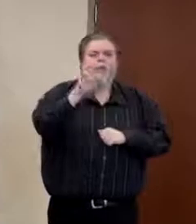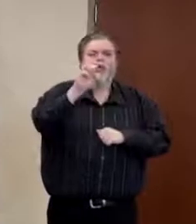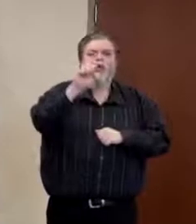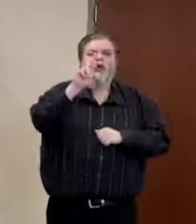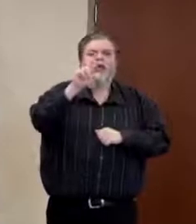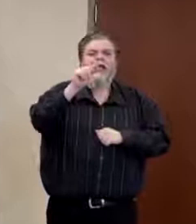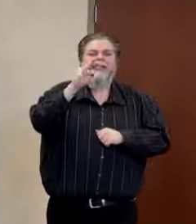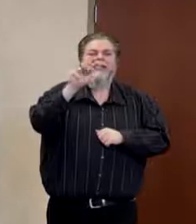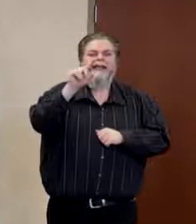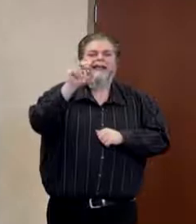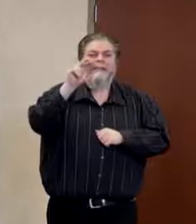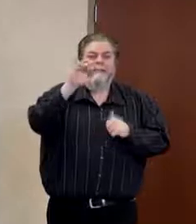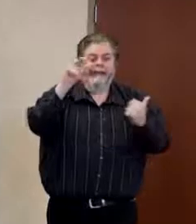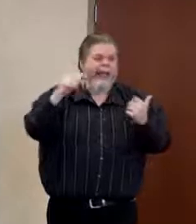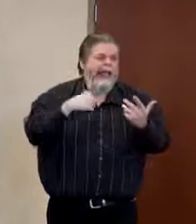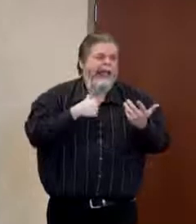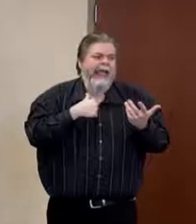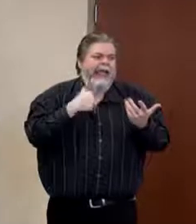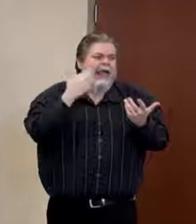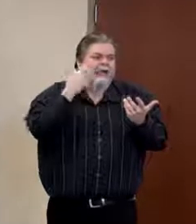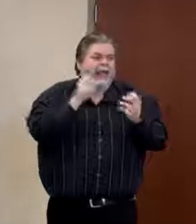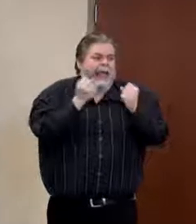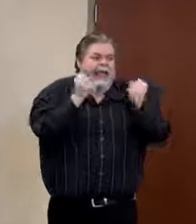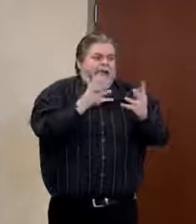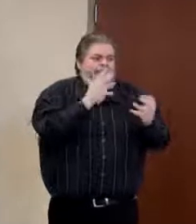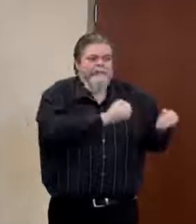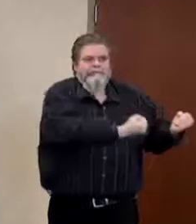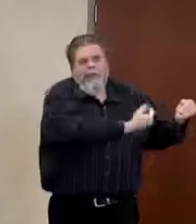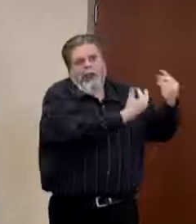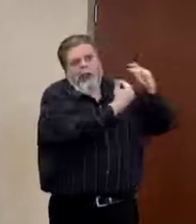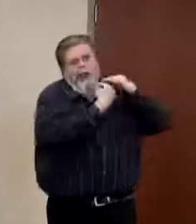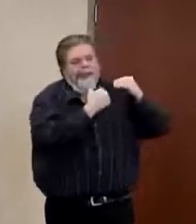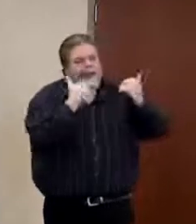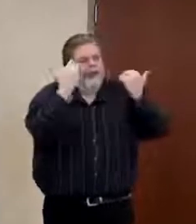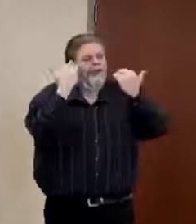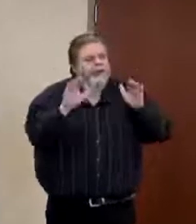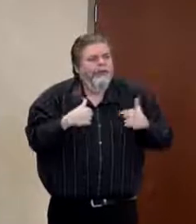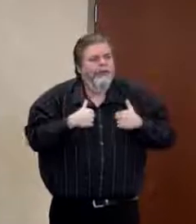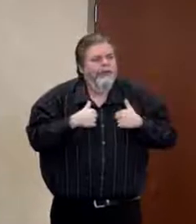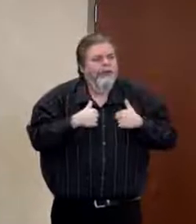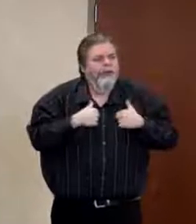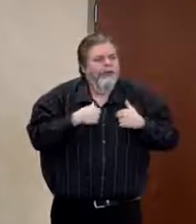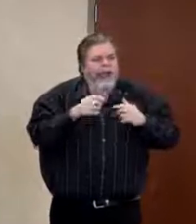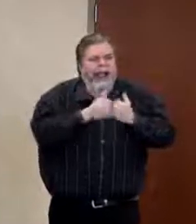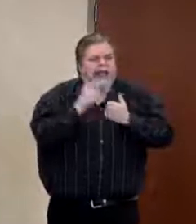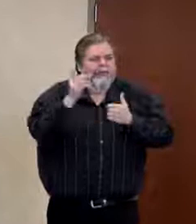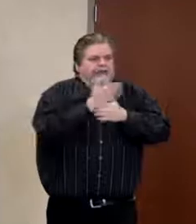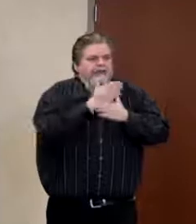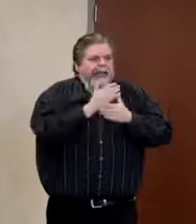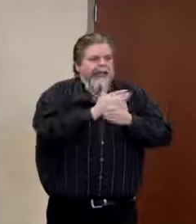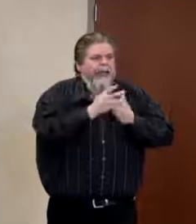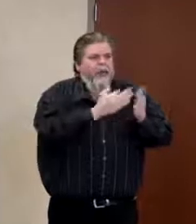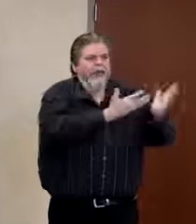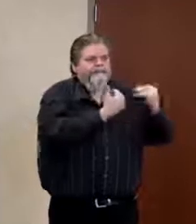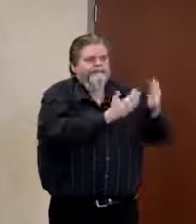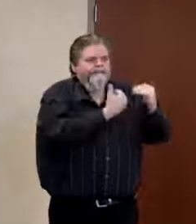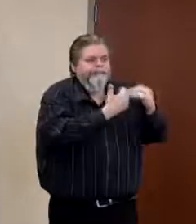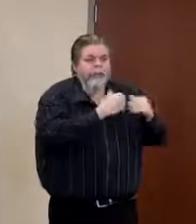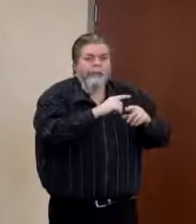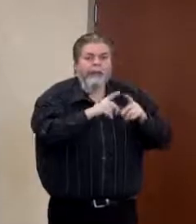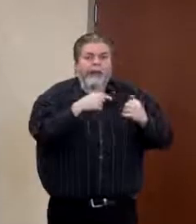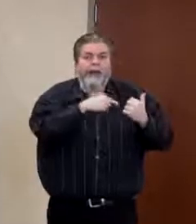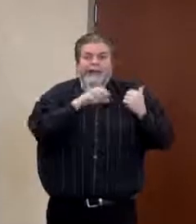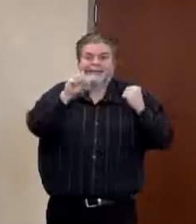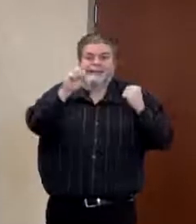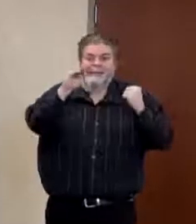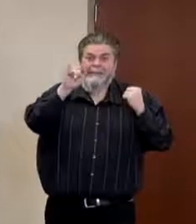instance. And, I really can't speak to that, how they're allocating resources, between each other, amongst each other. While Smithfield